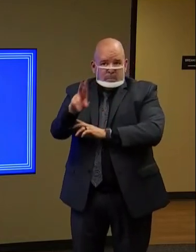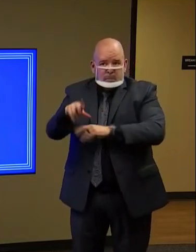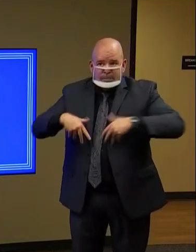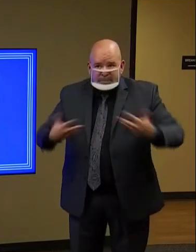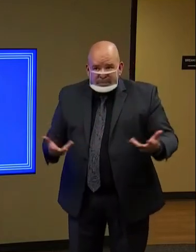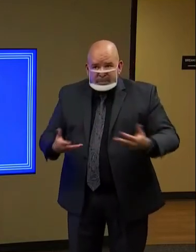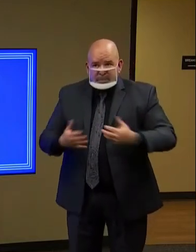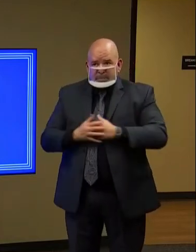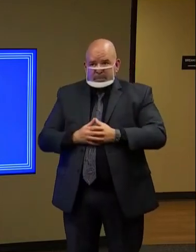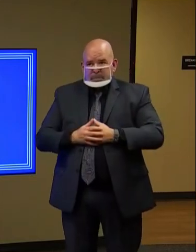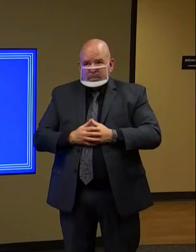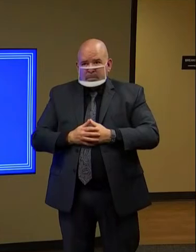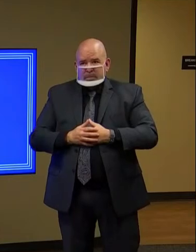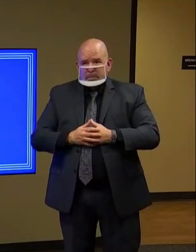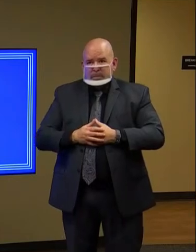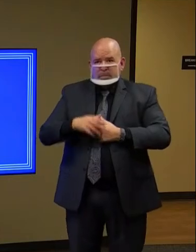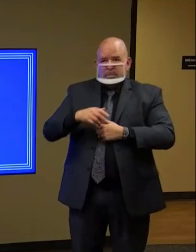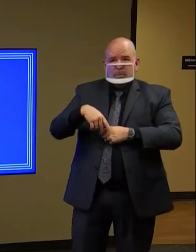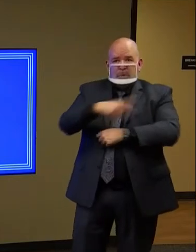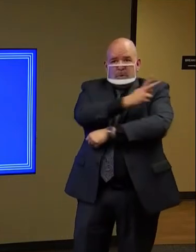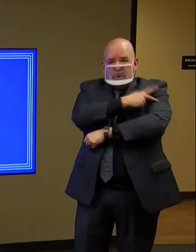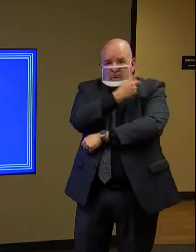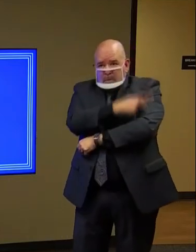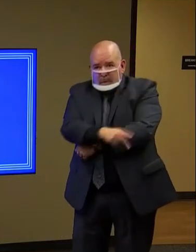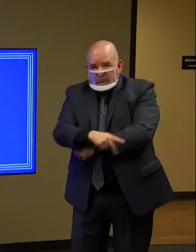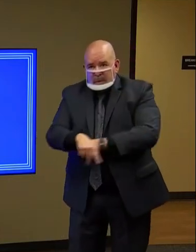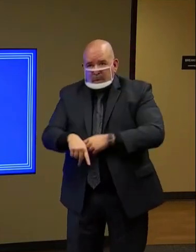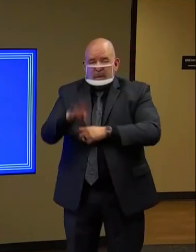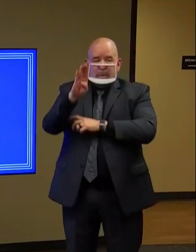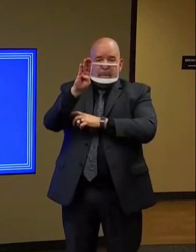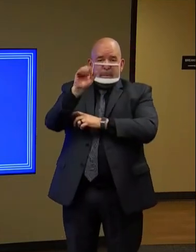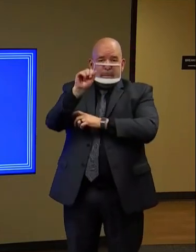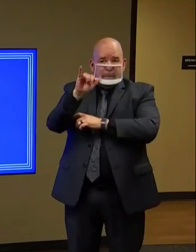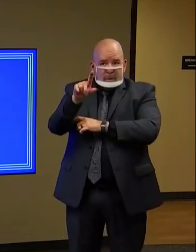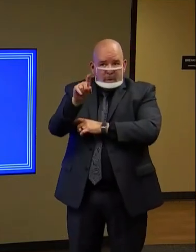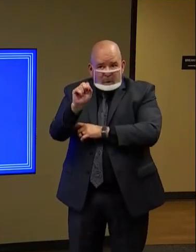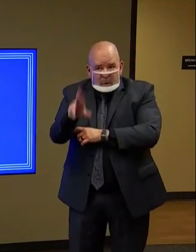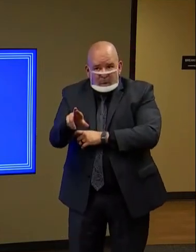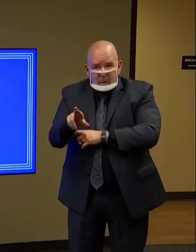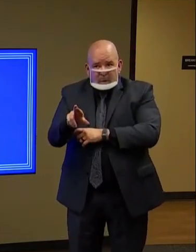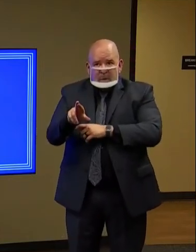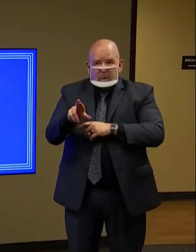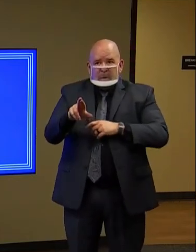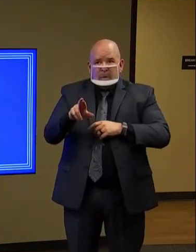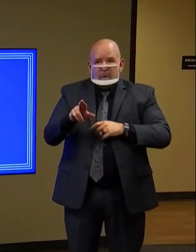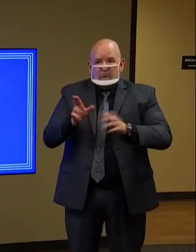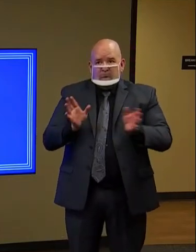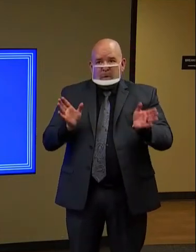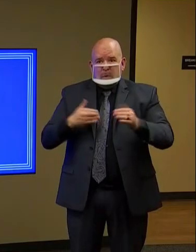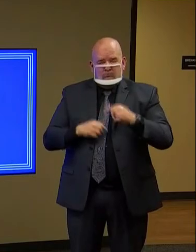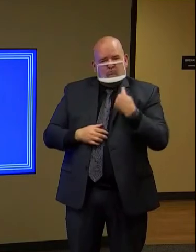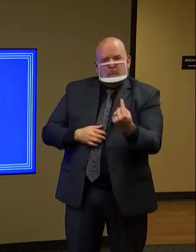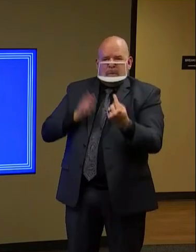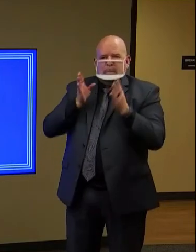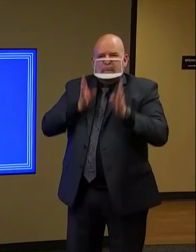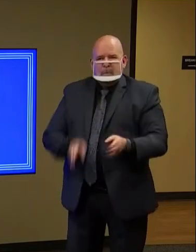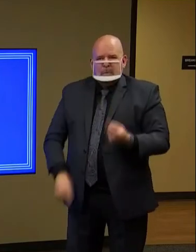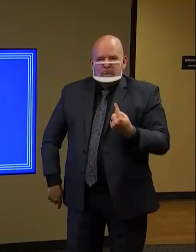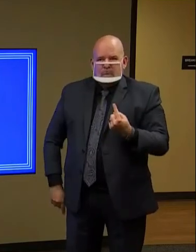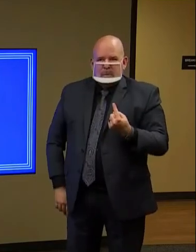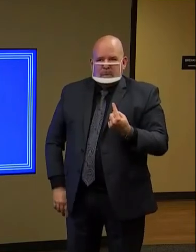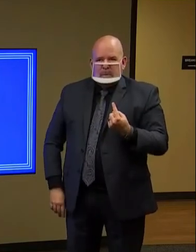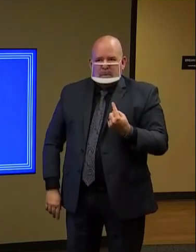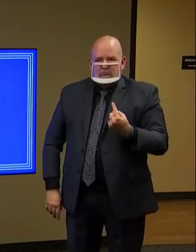Baylor or what have you, you'll be in a private room by yourself. But even the newest hospitals like Parkland